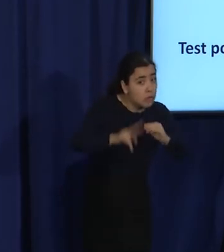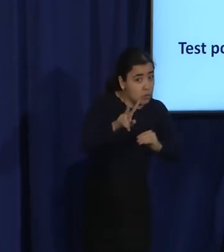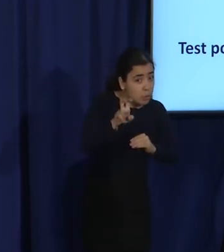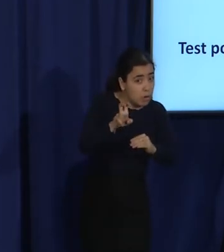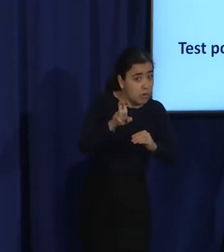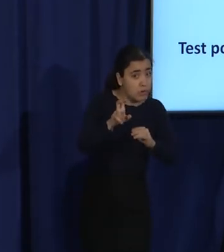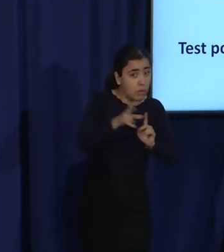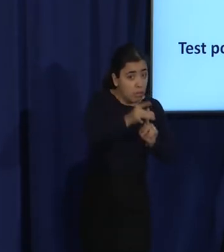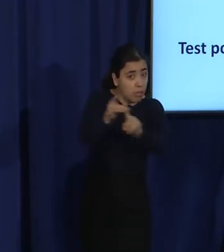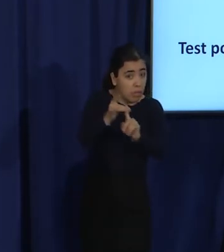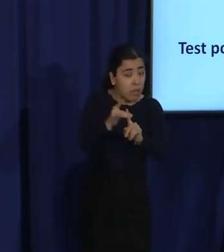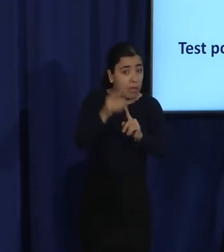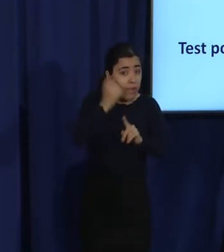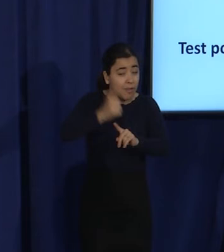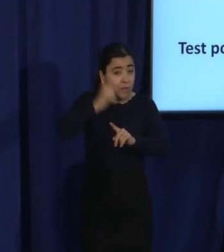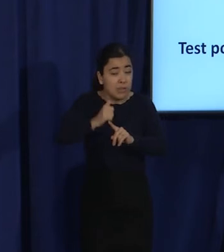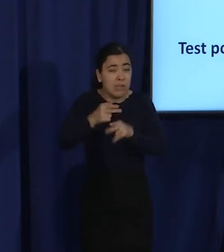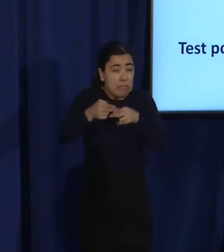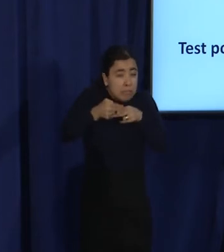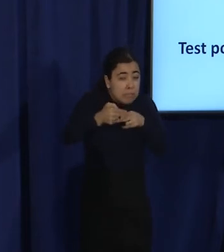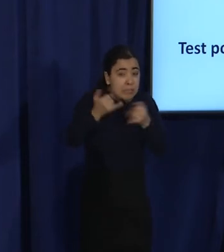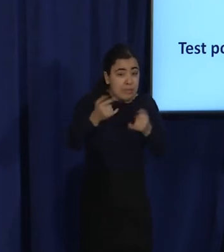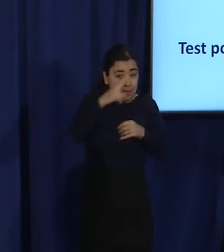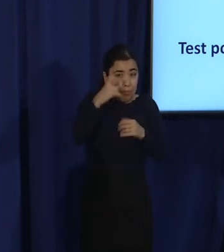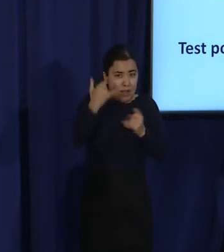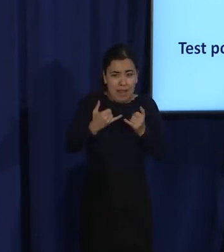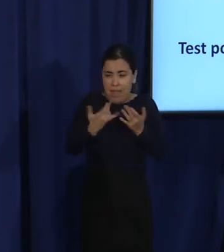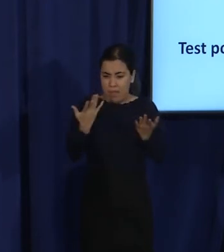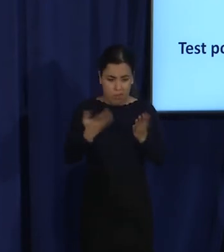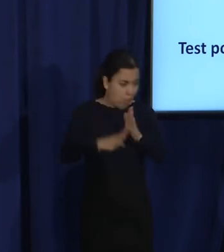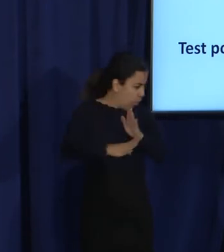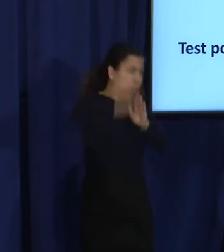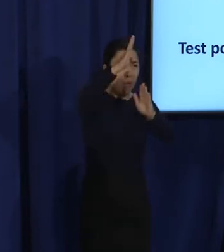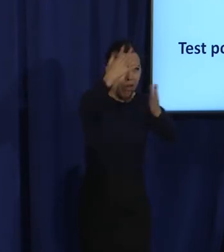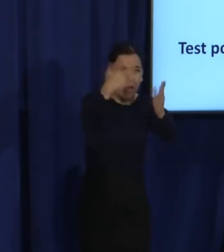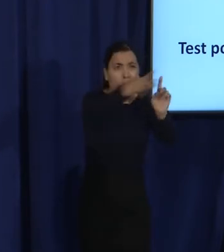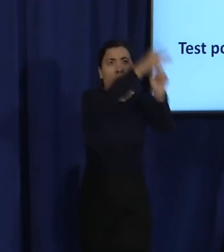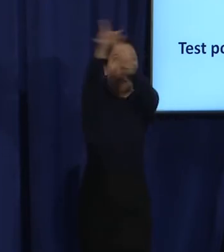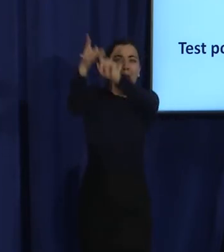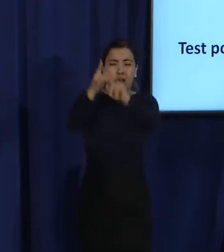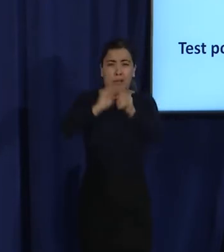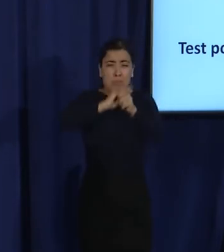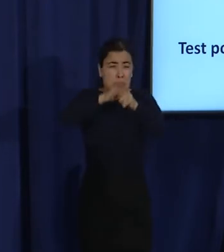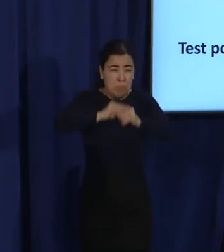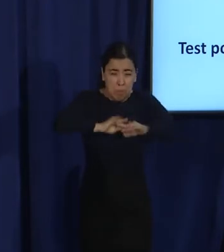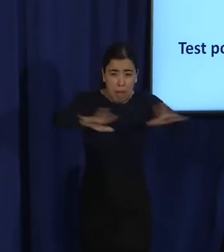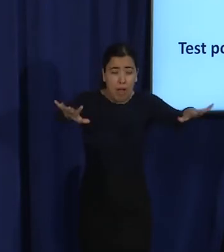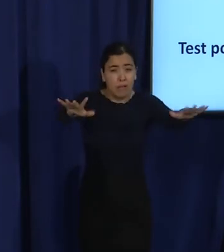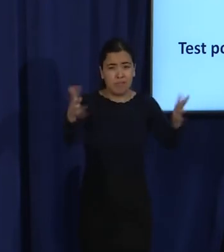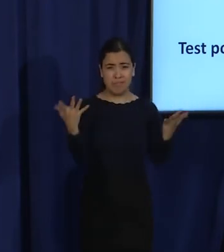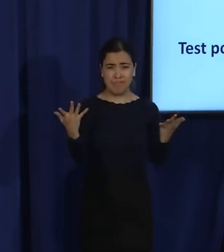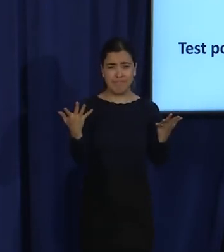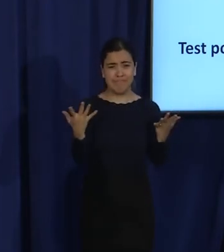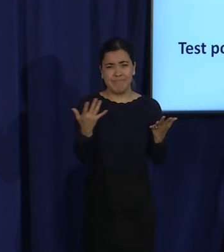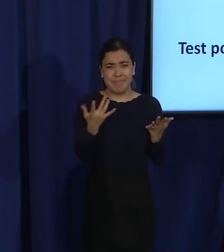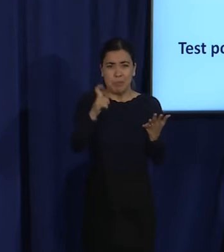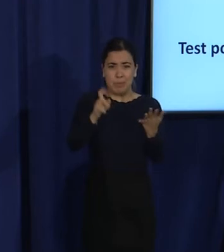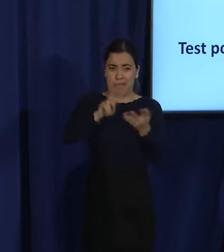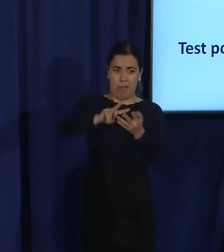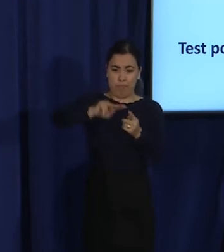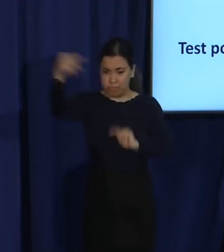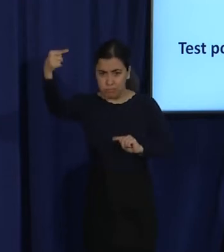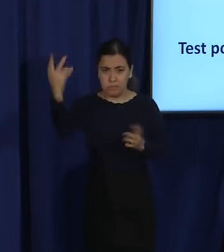while early this summer. It's heading the wrong way. Secondly, test positivity citywide in